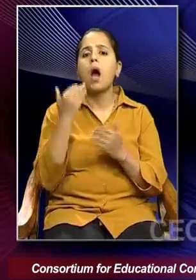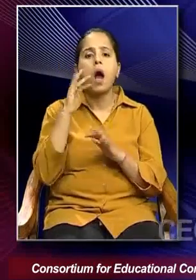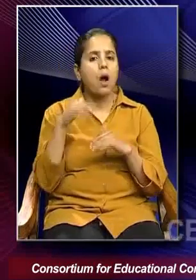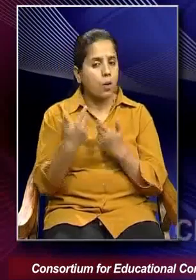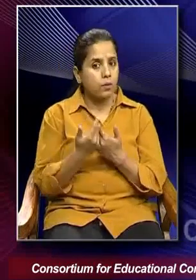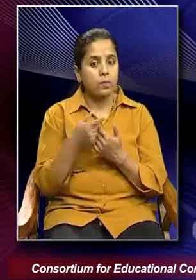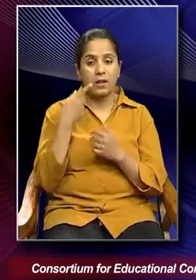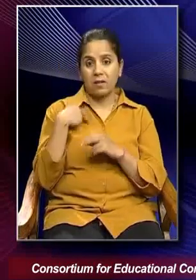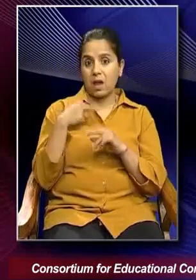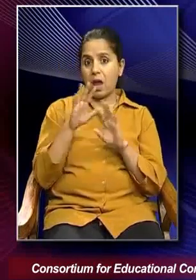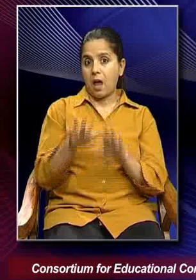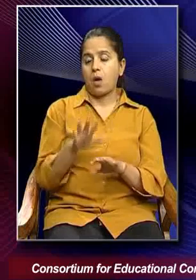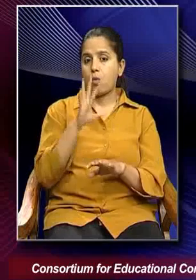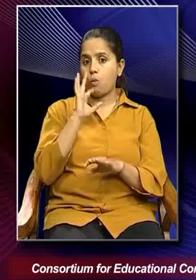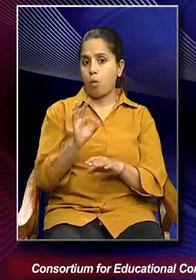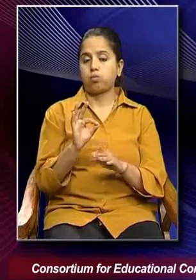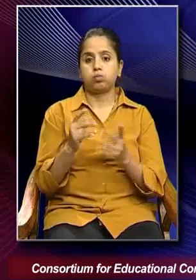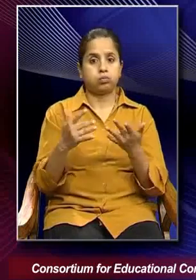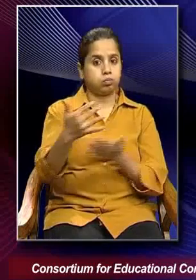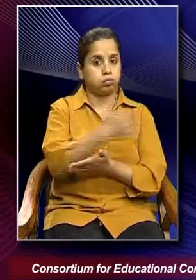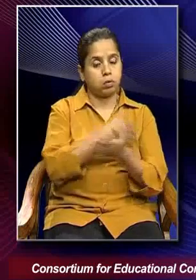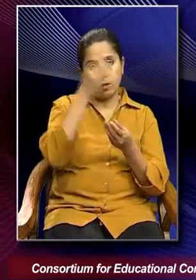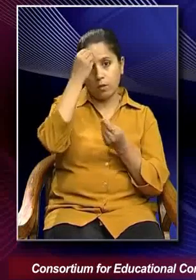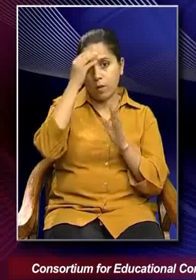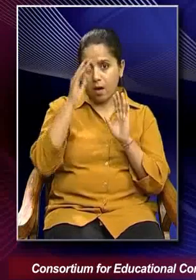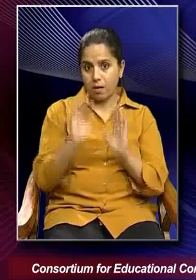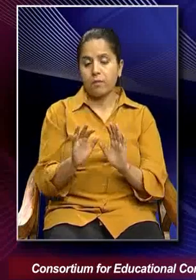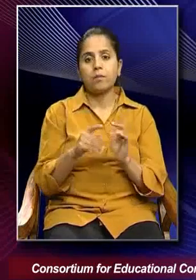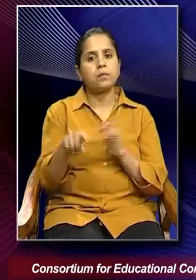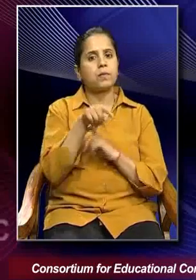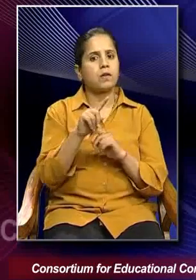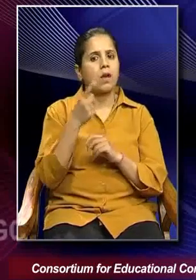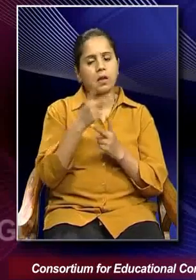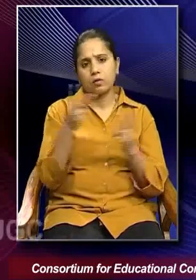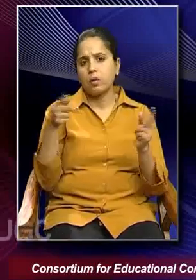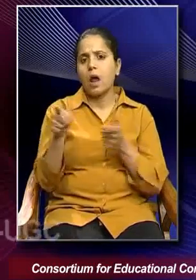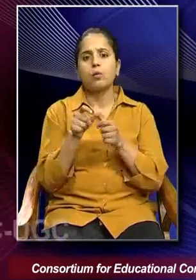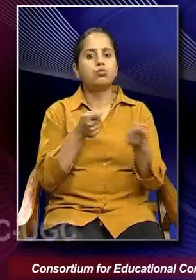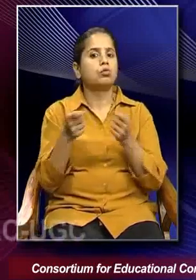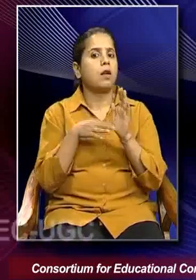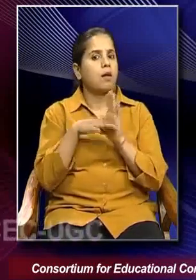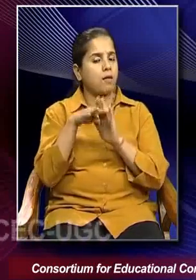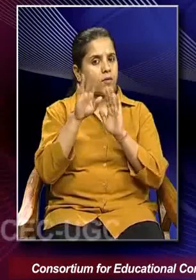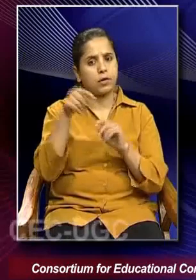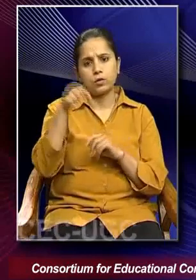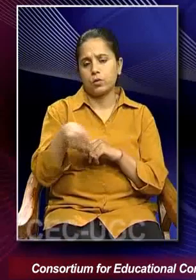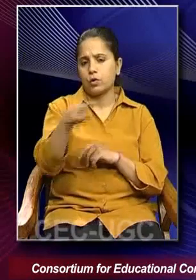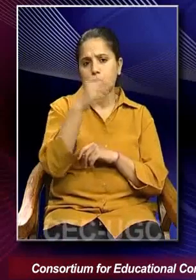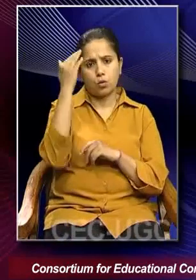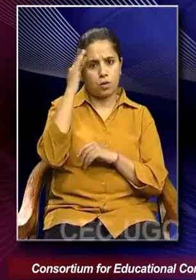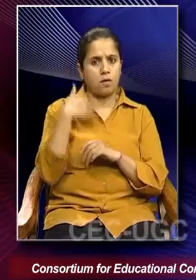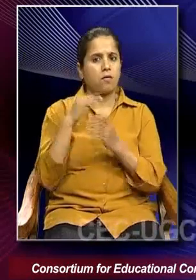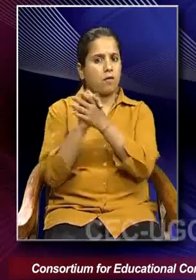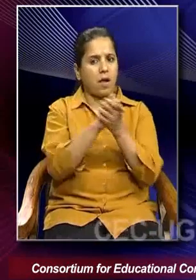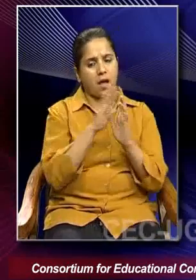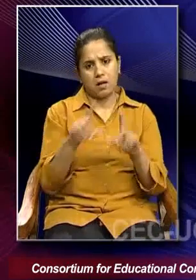have a very credible sources of information at the various administrative level. Now today, as that friends, that